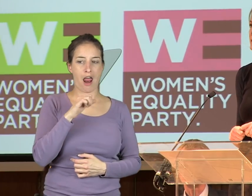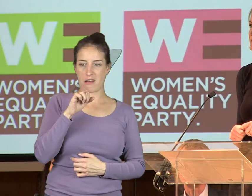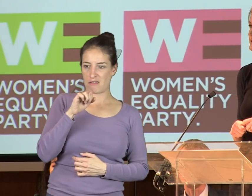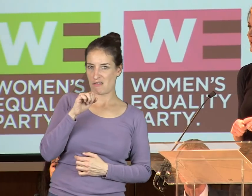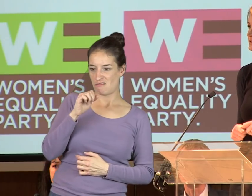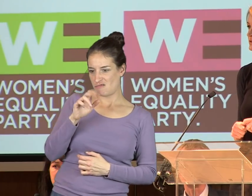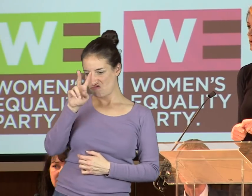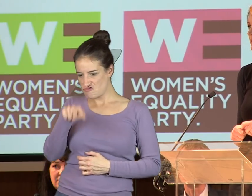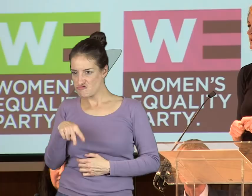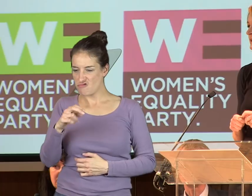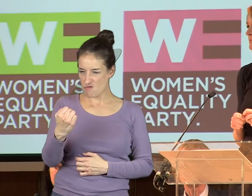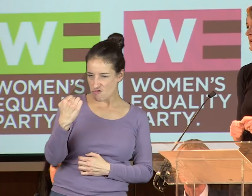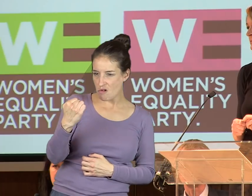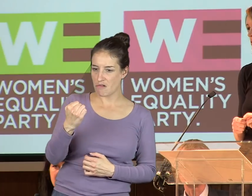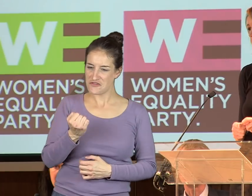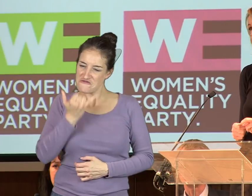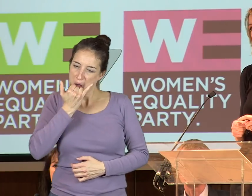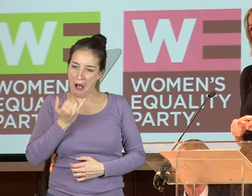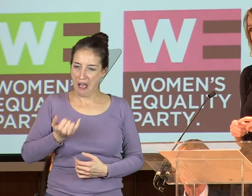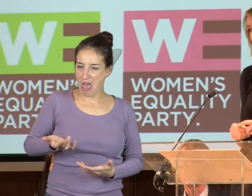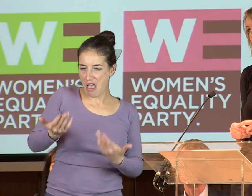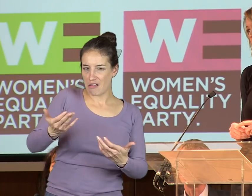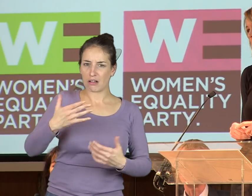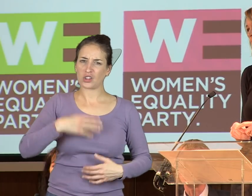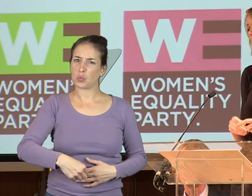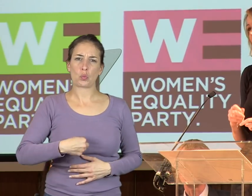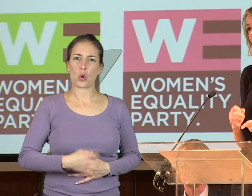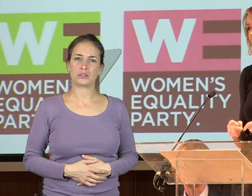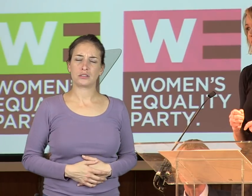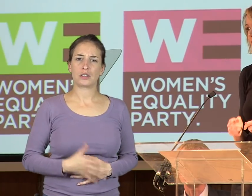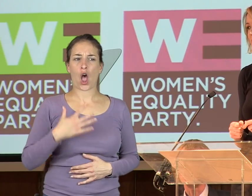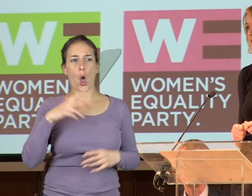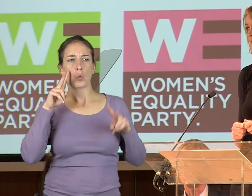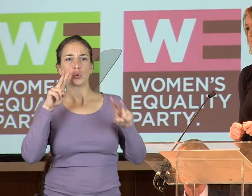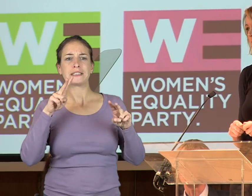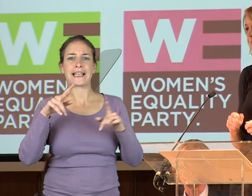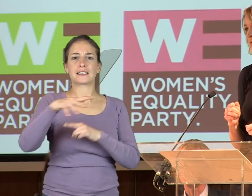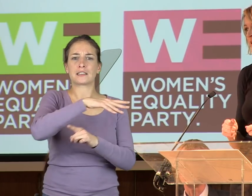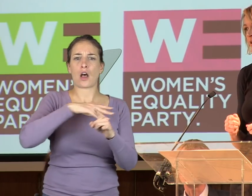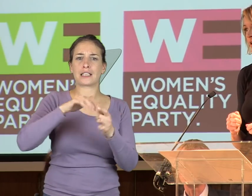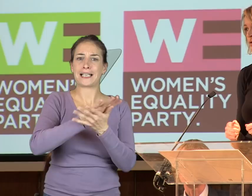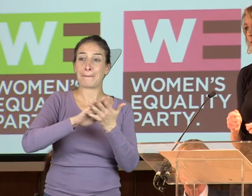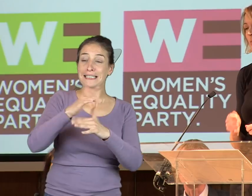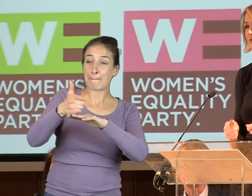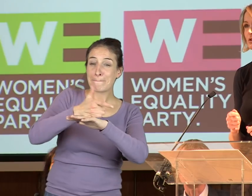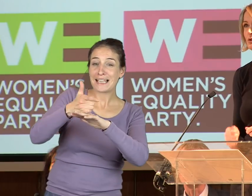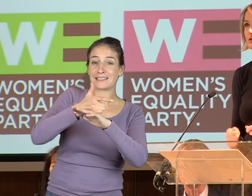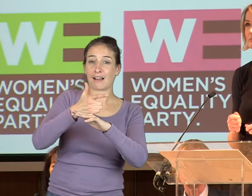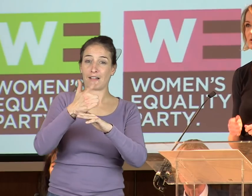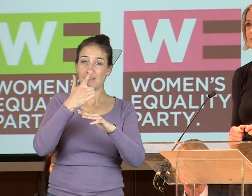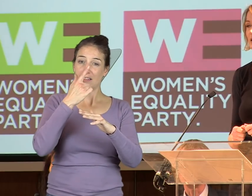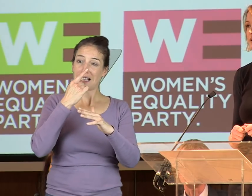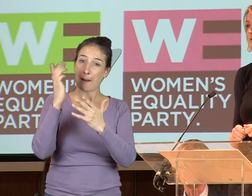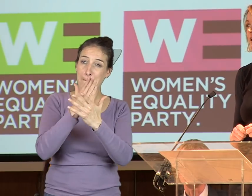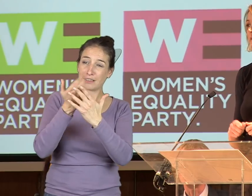are seen as entitled to dominate and the media portrays women as sex objects. The acts of everyday sexism that pervade our culture must not